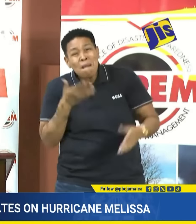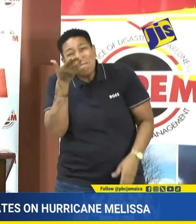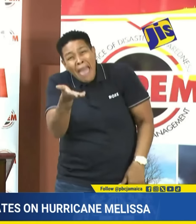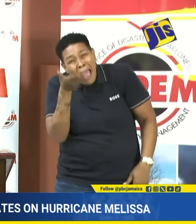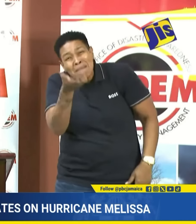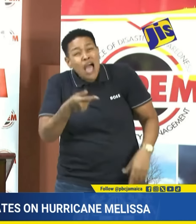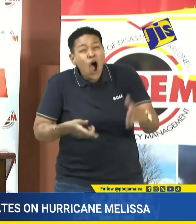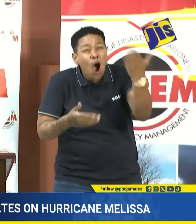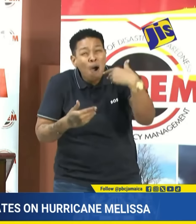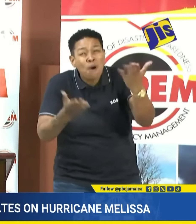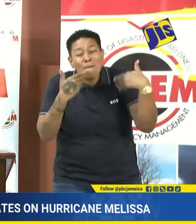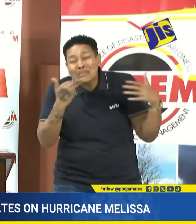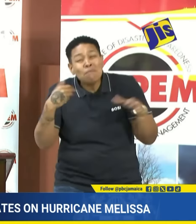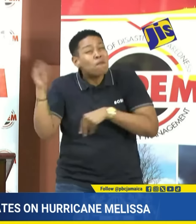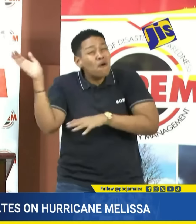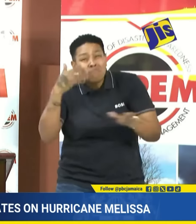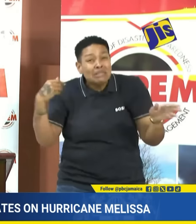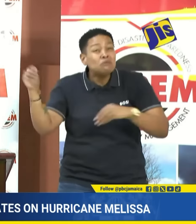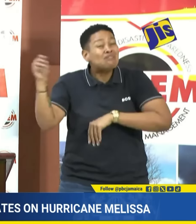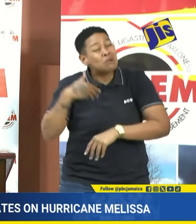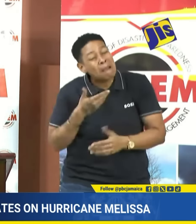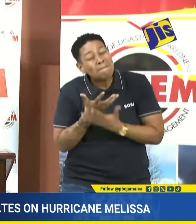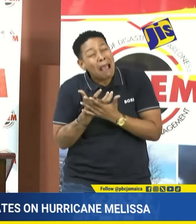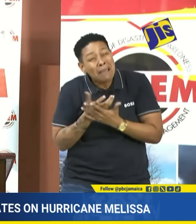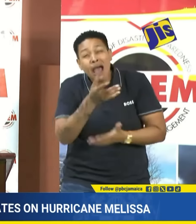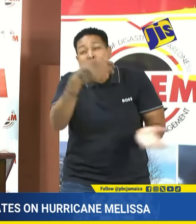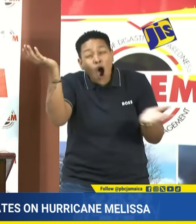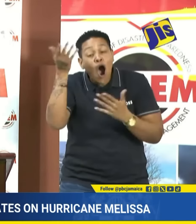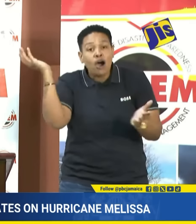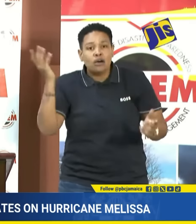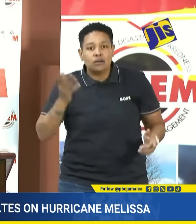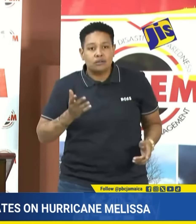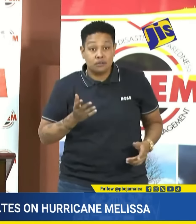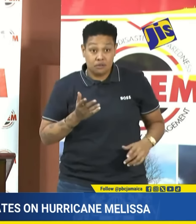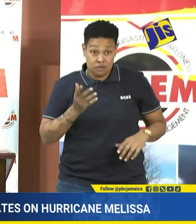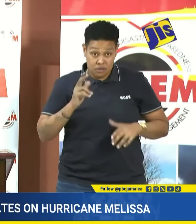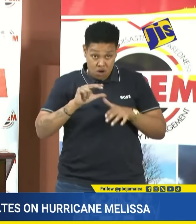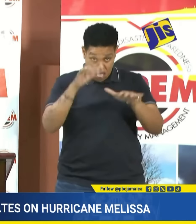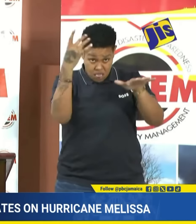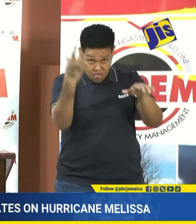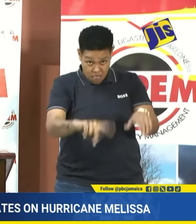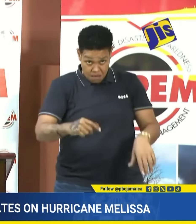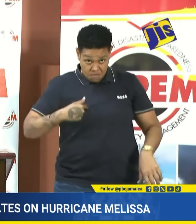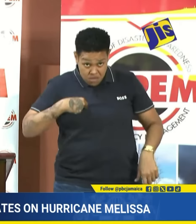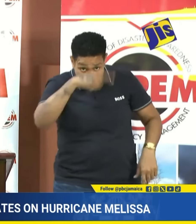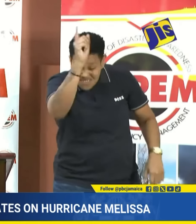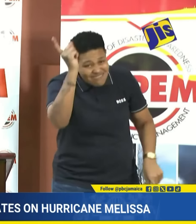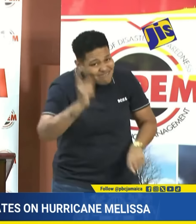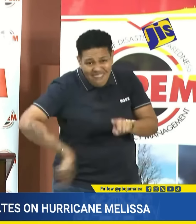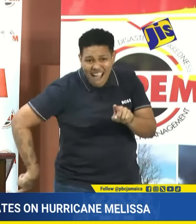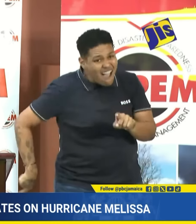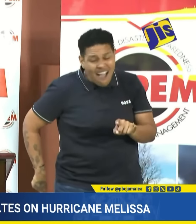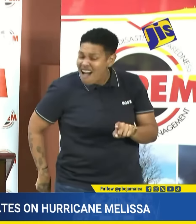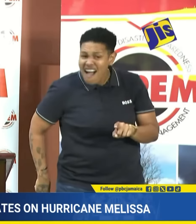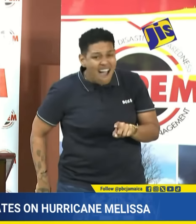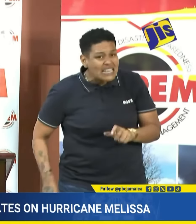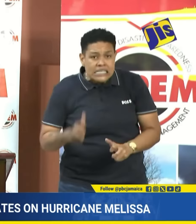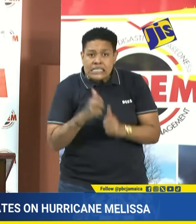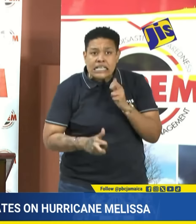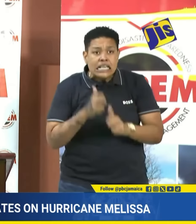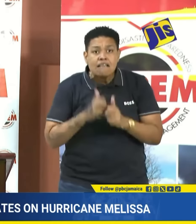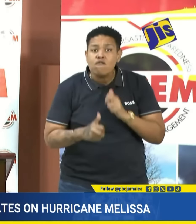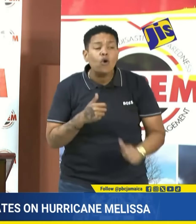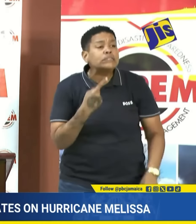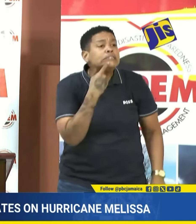begging persons to leave. It is going to be difficult for us to say to